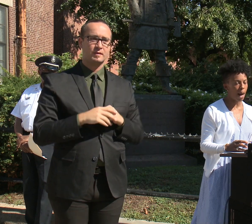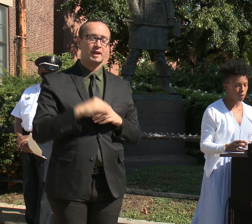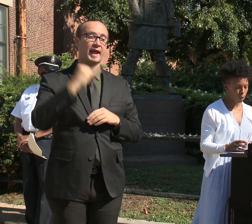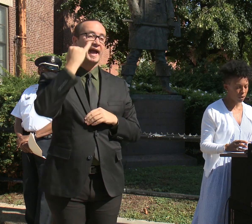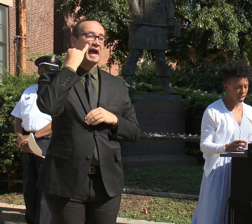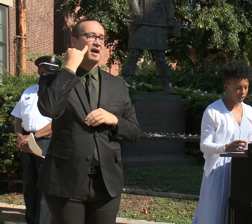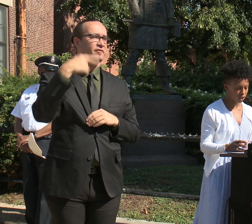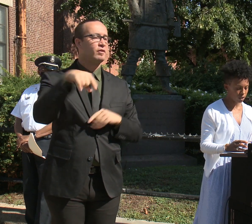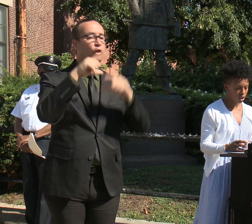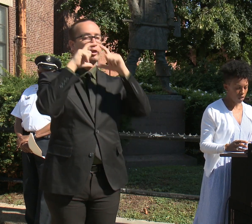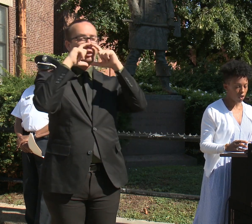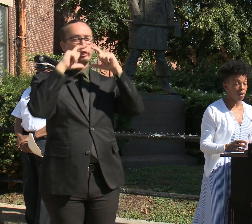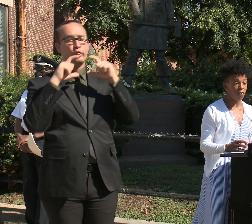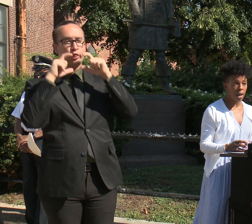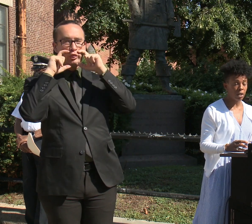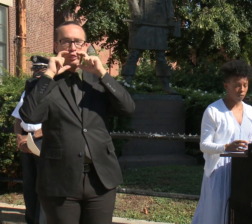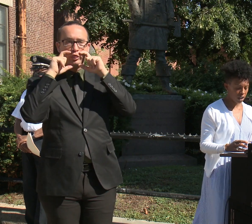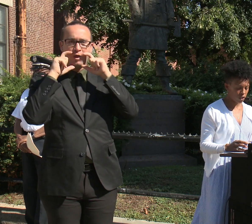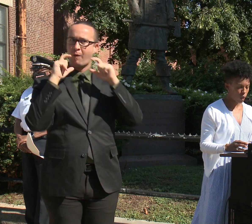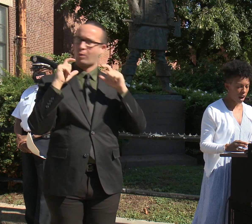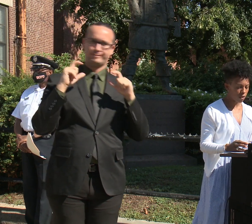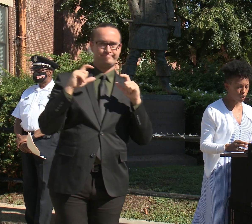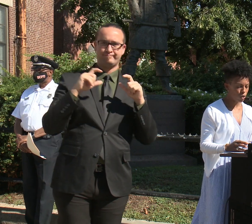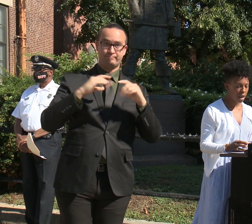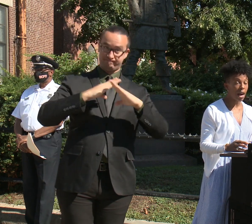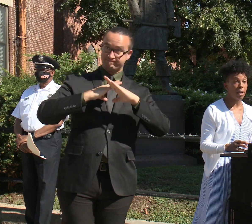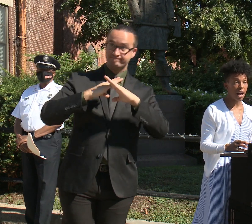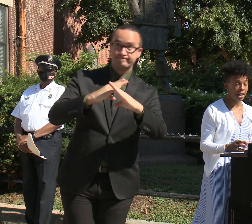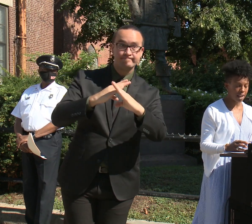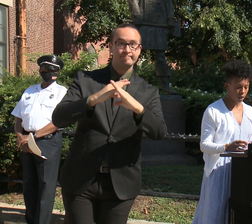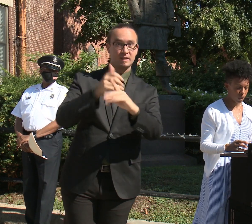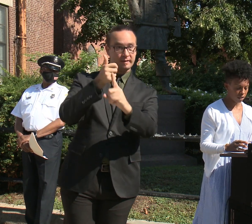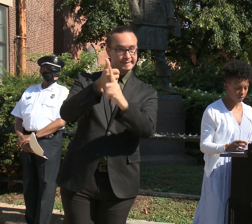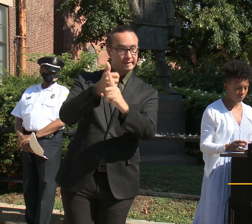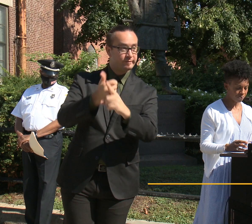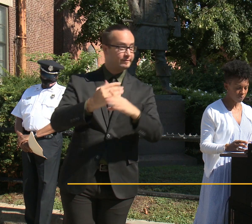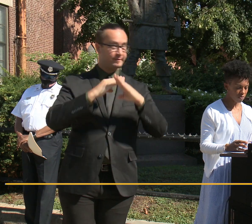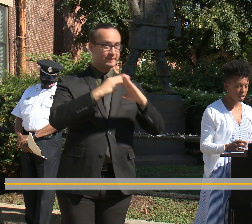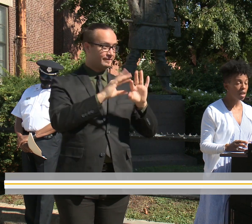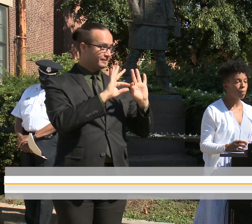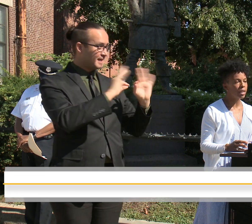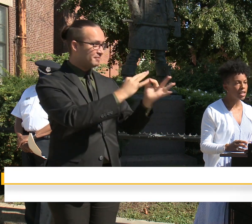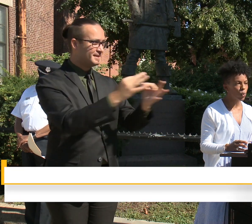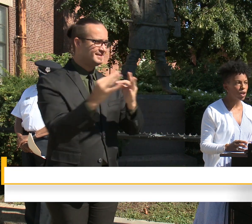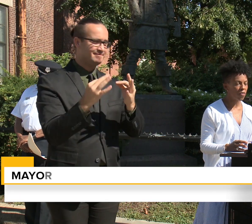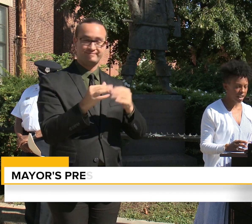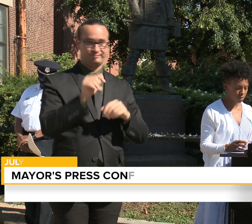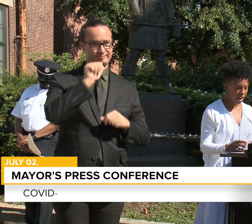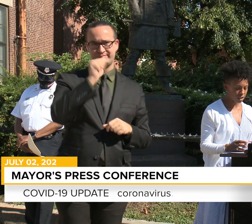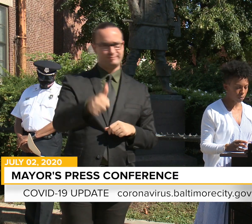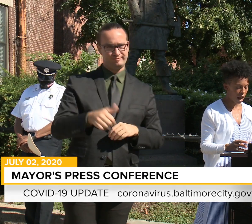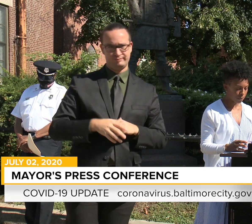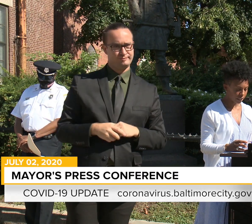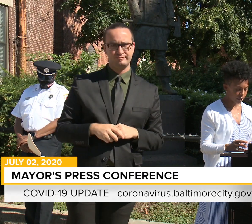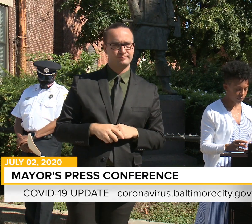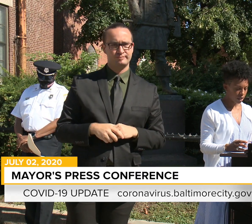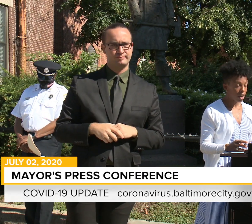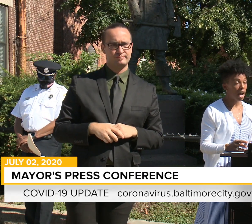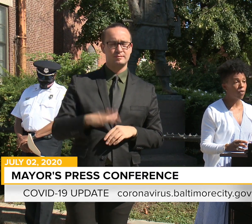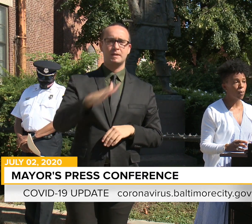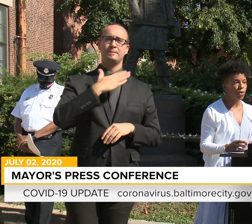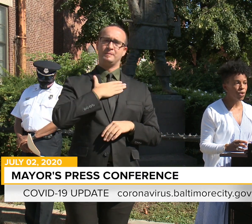providing the optimal protection for your family, friends, or others you may come in contact with. Please wear your face mask